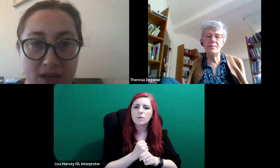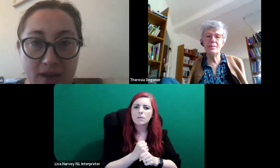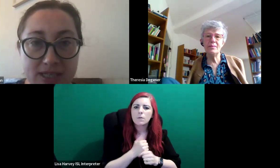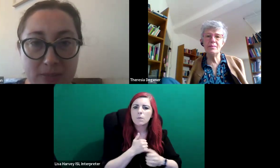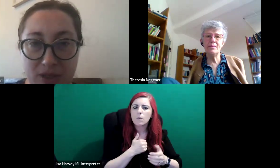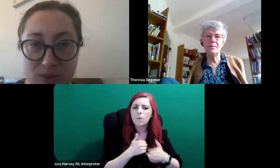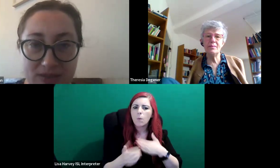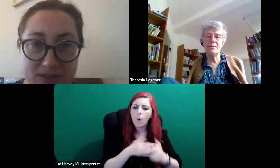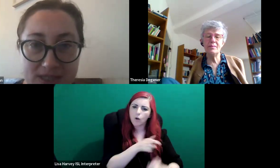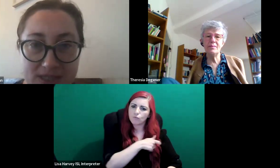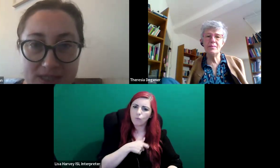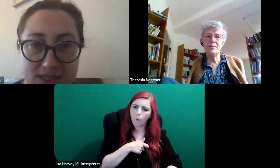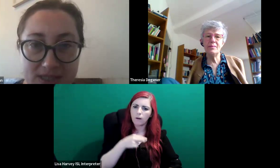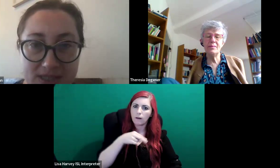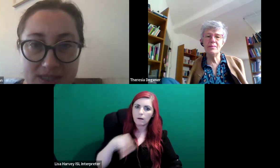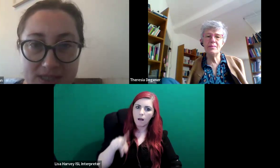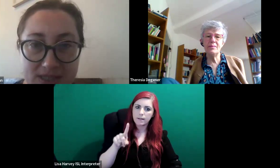what role can non-DPO civil